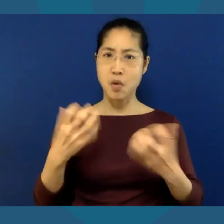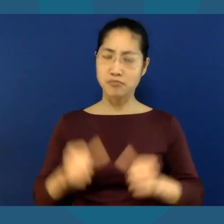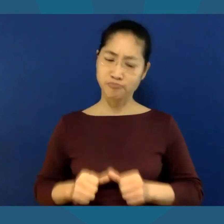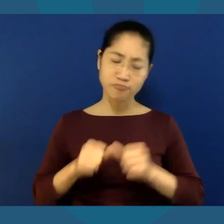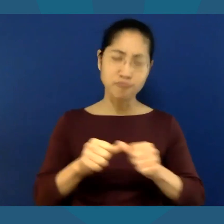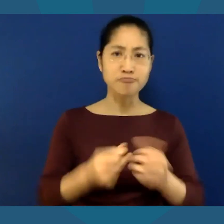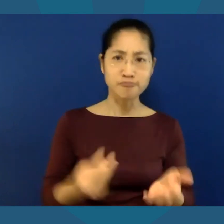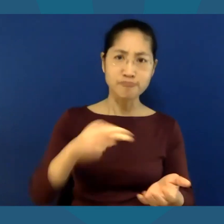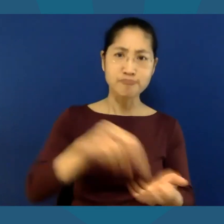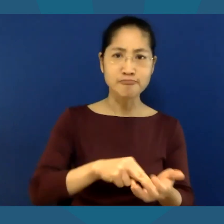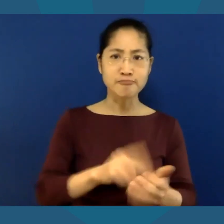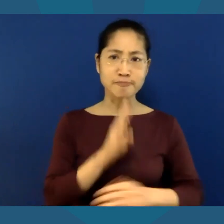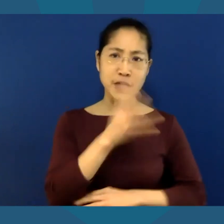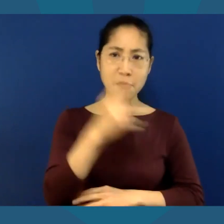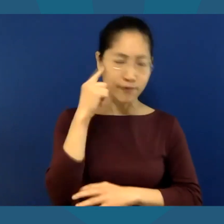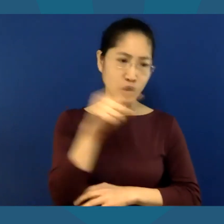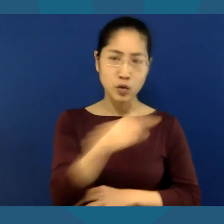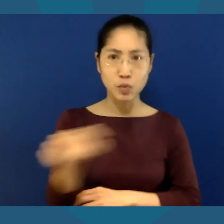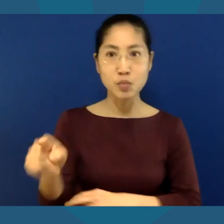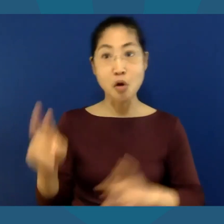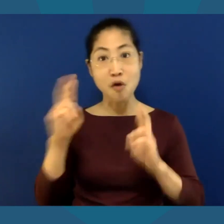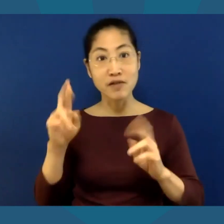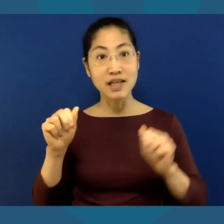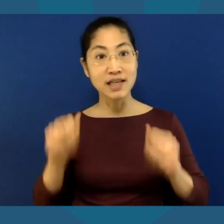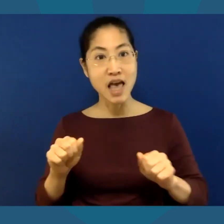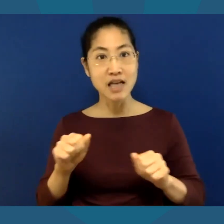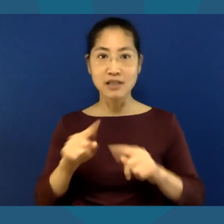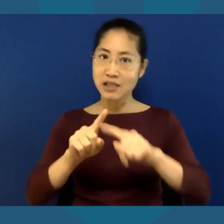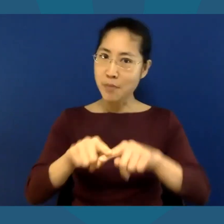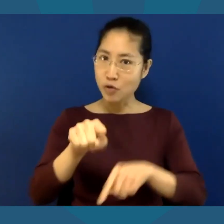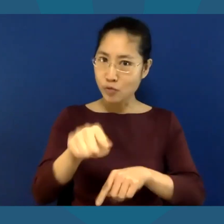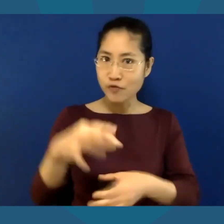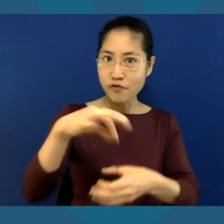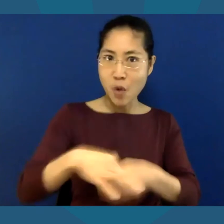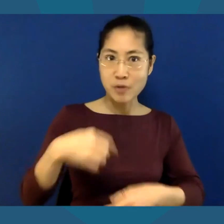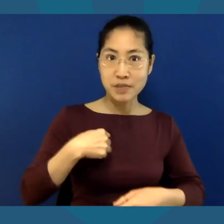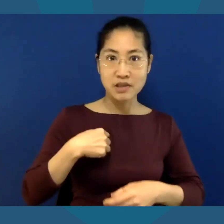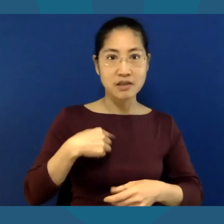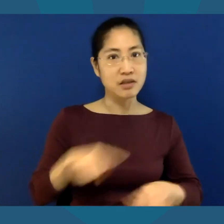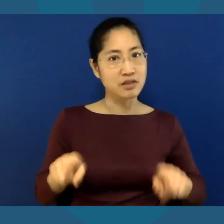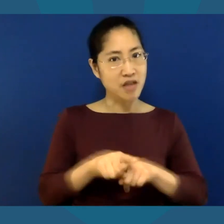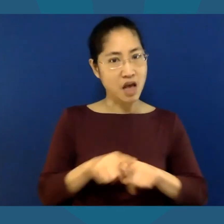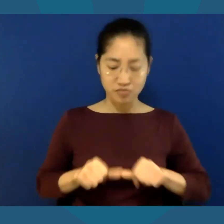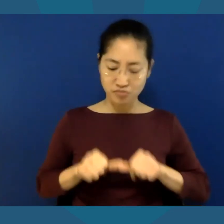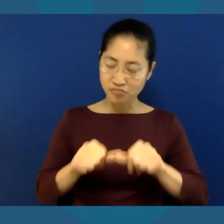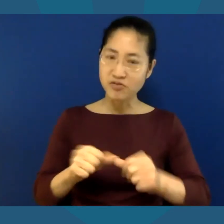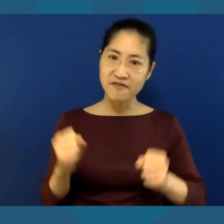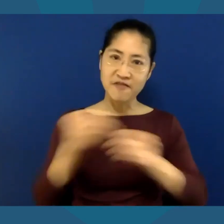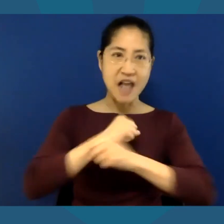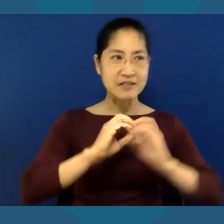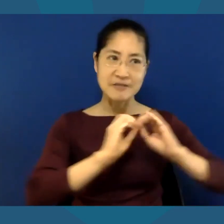I want to continue being your voice at the Capitol and hope I can count on your vote to keep up the